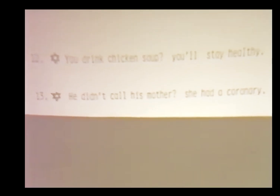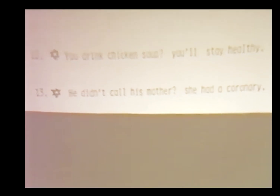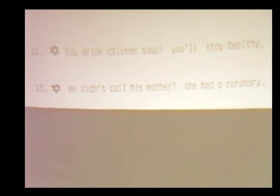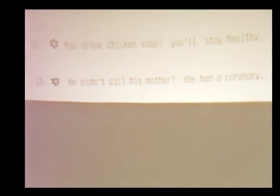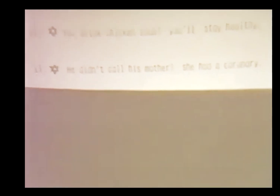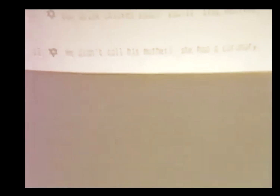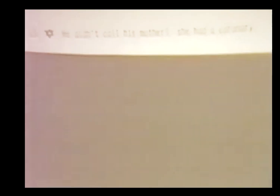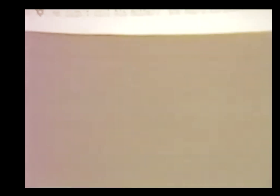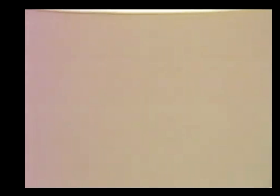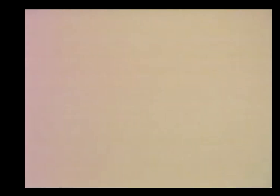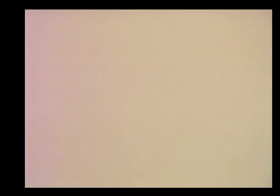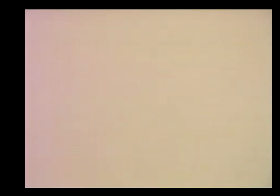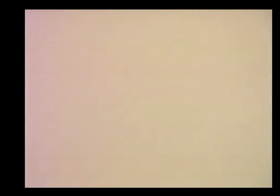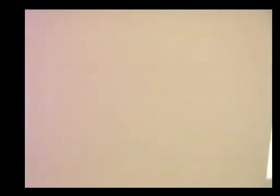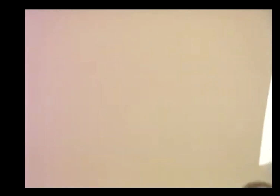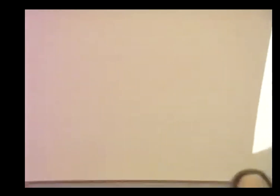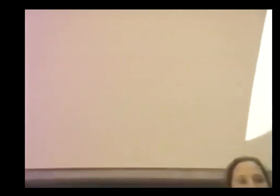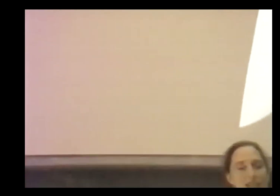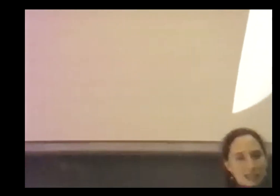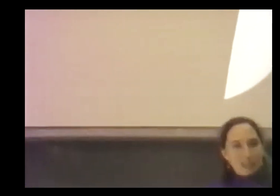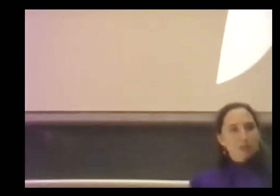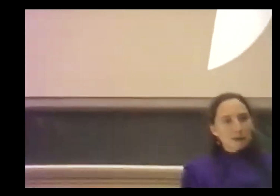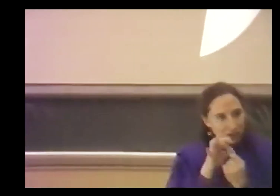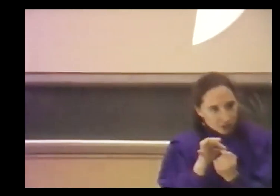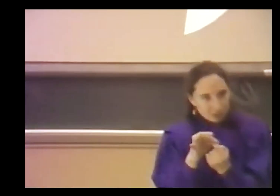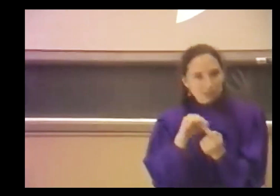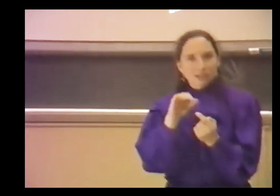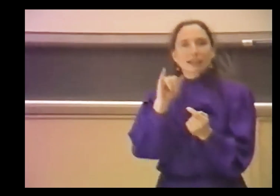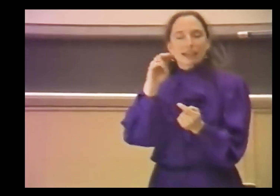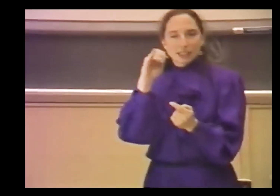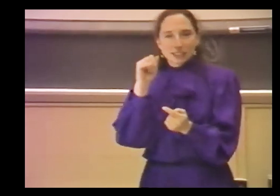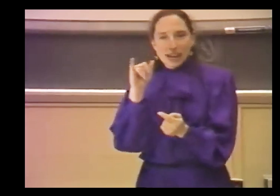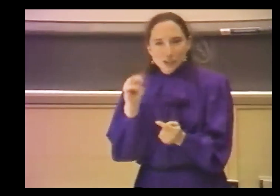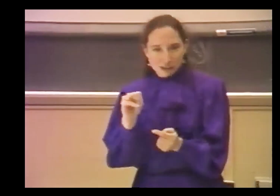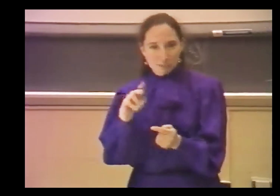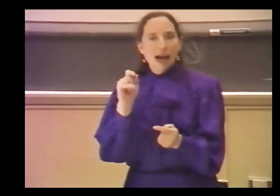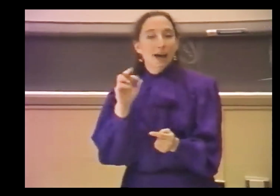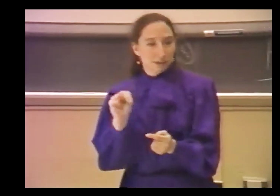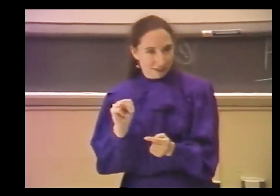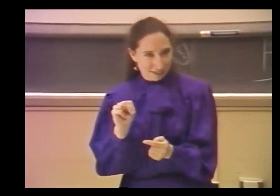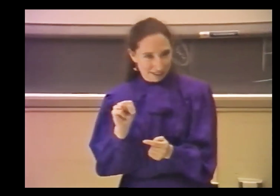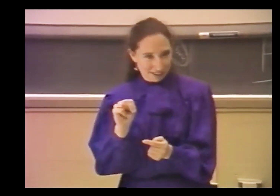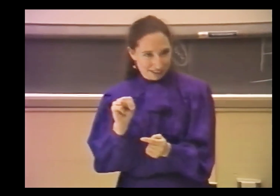Okay, and that special intonation pattern